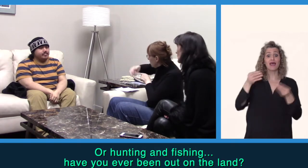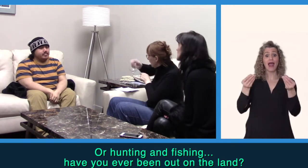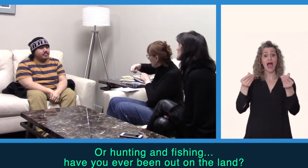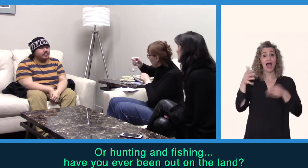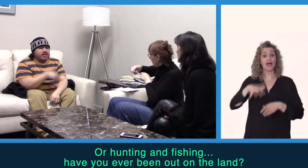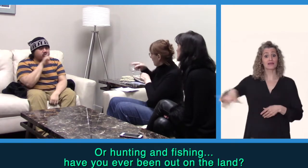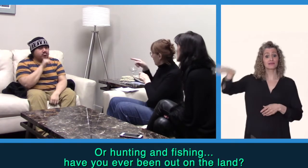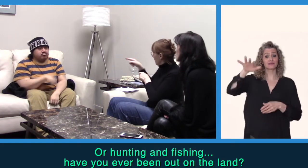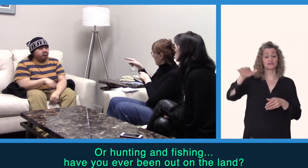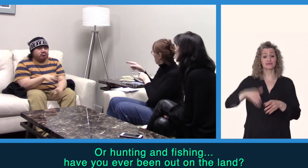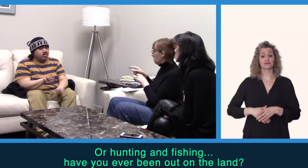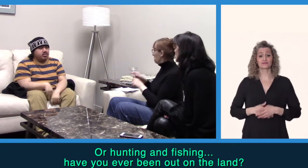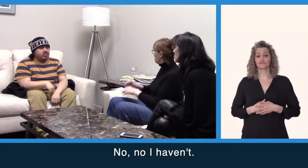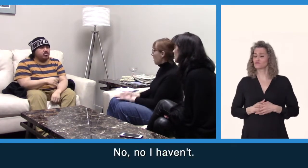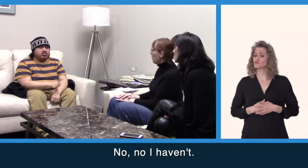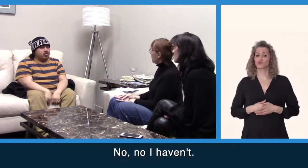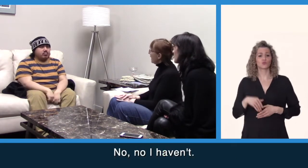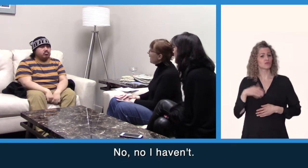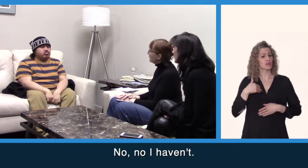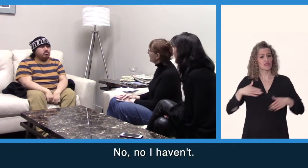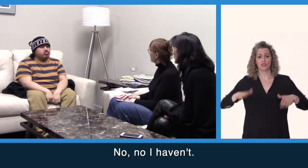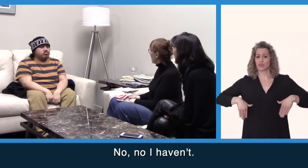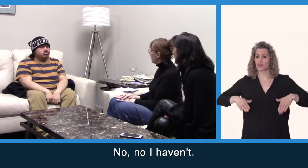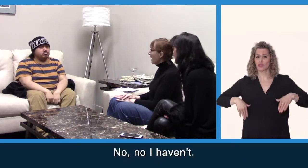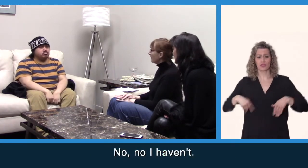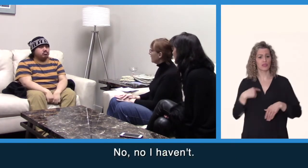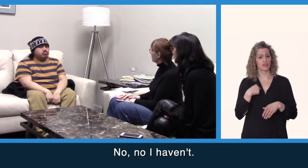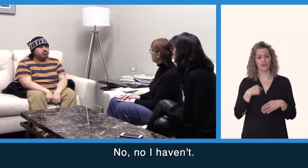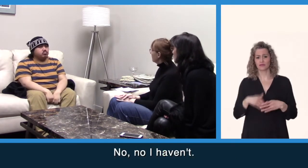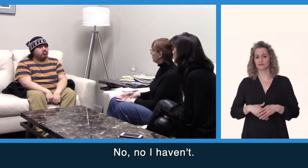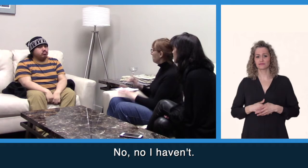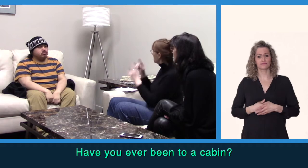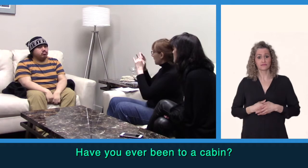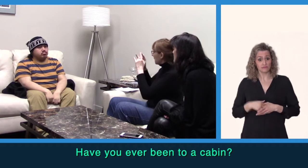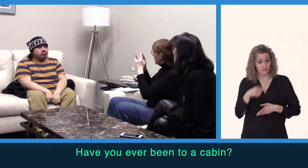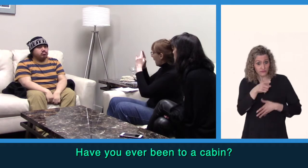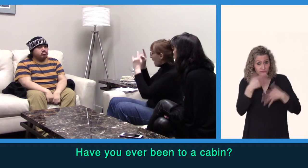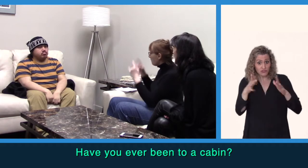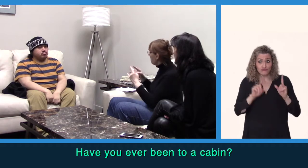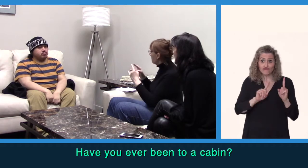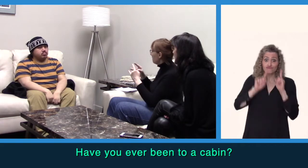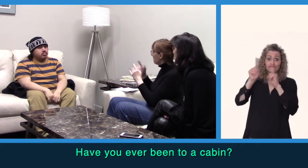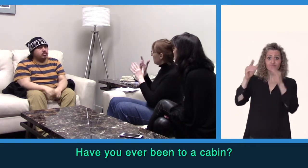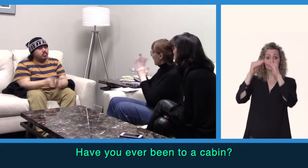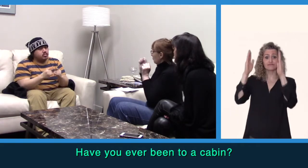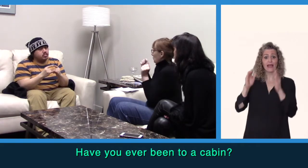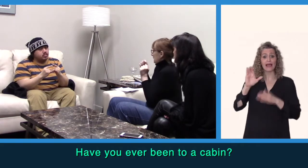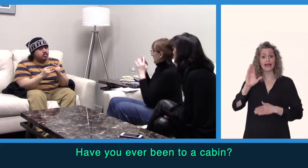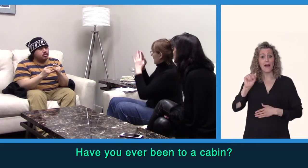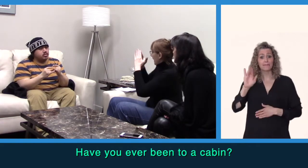I know lots of Inuit. No, I haven't. never been. I haven't.